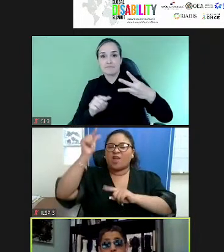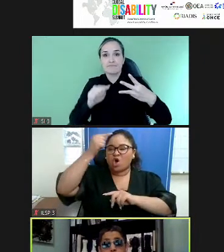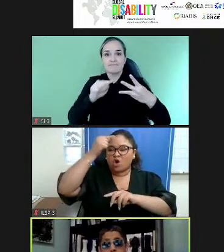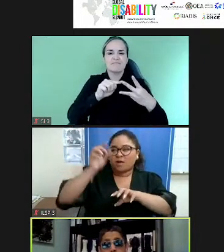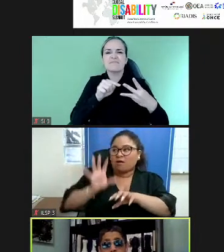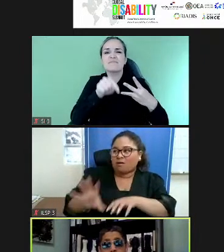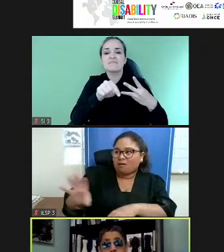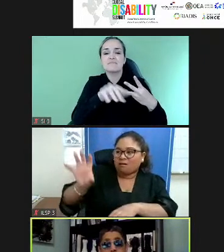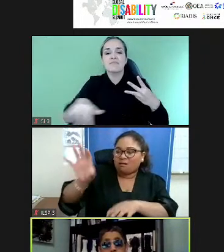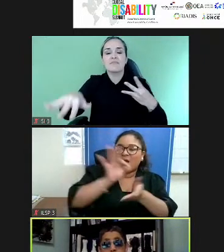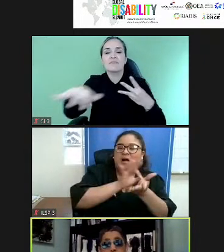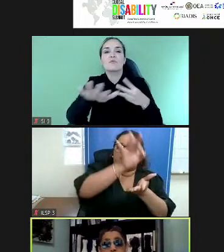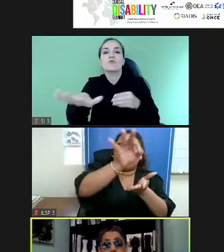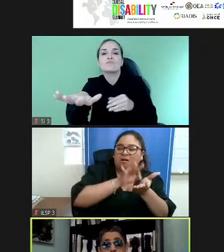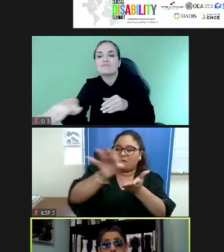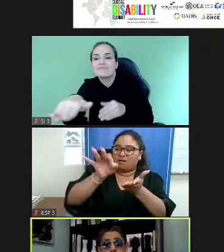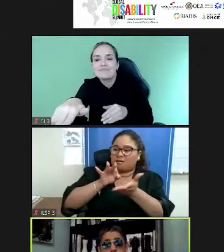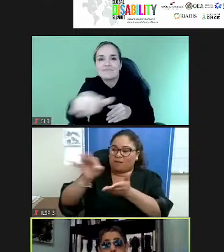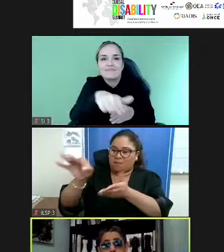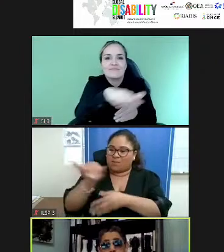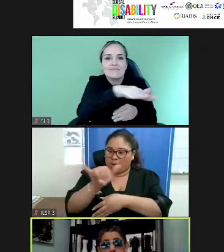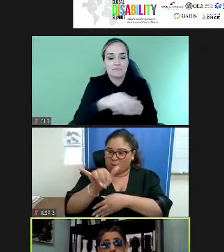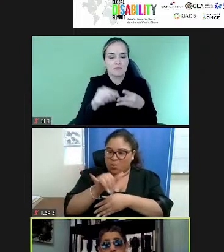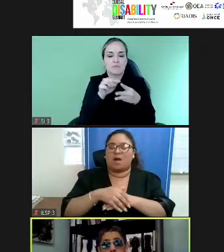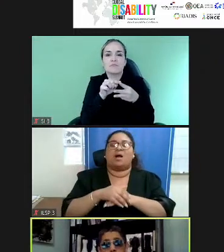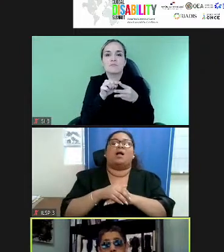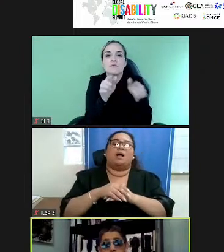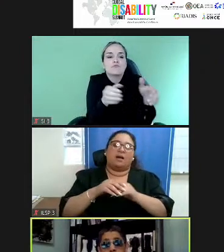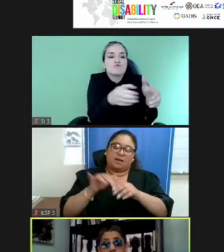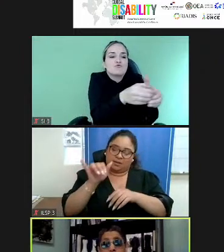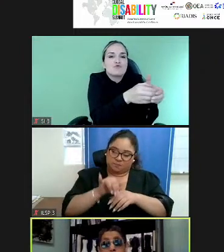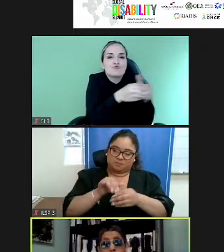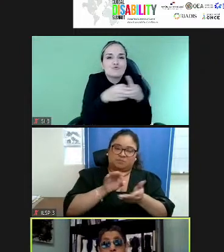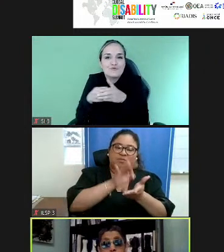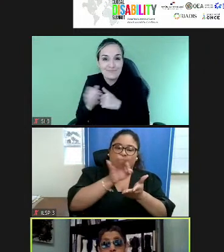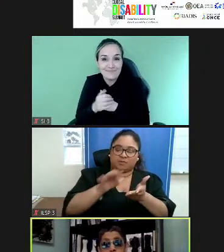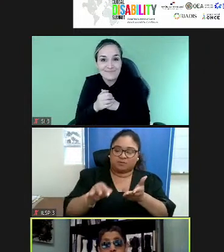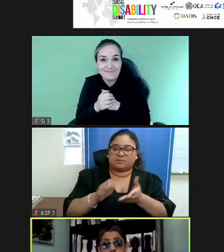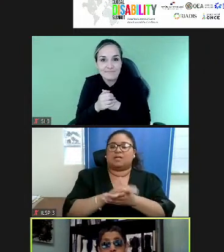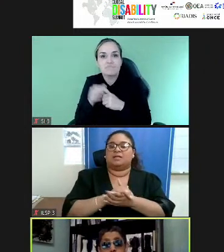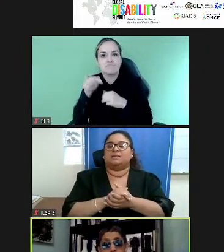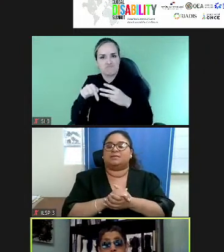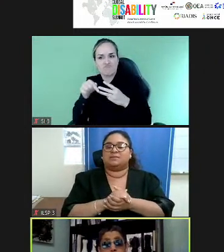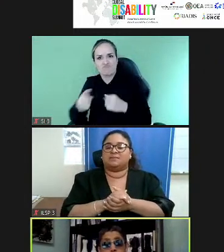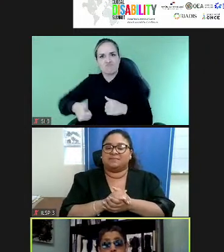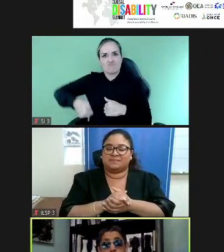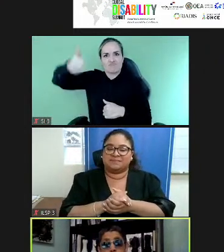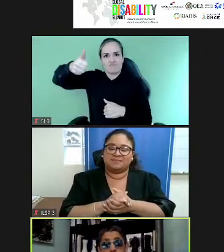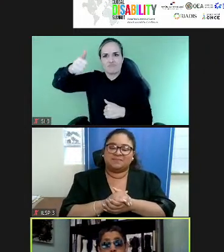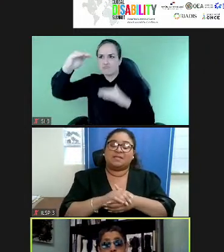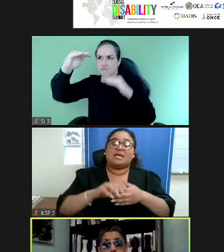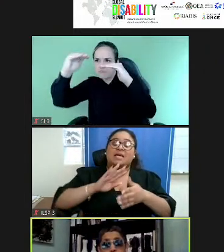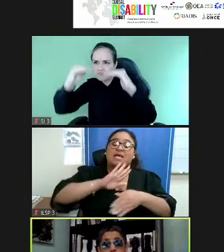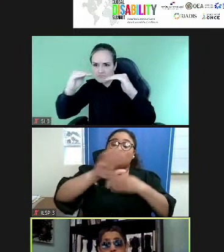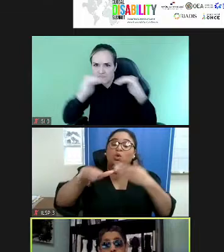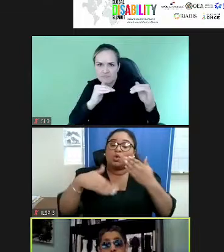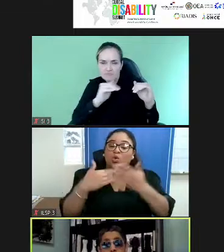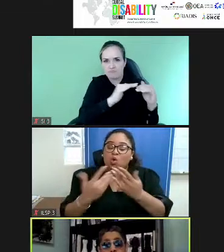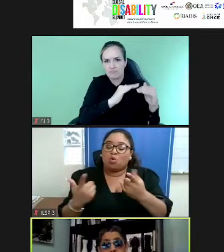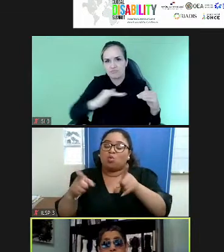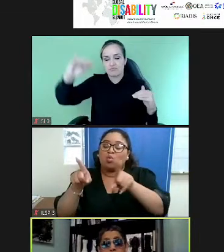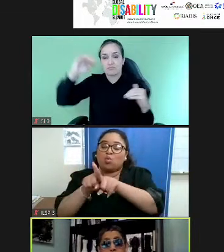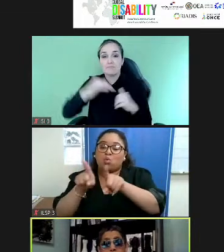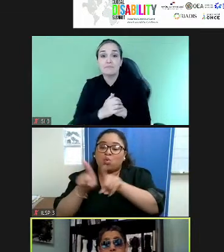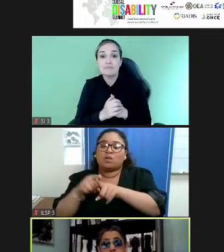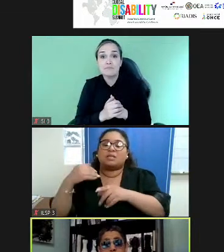and local med local governances we have districts and provinces here